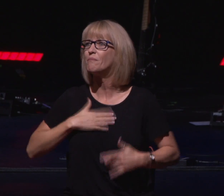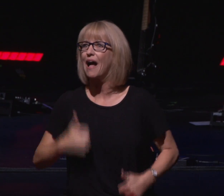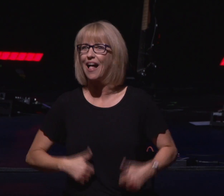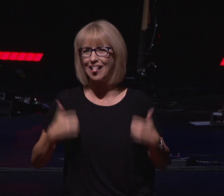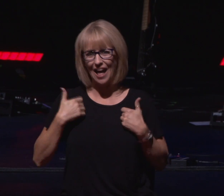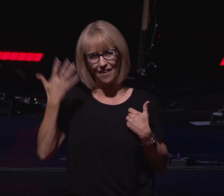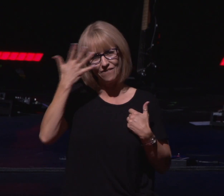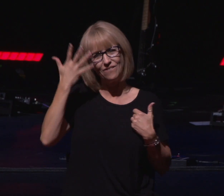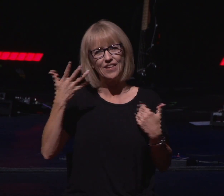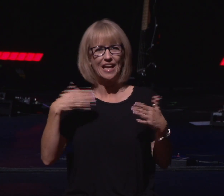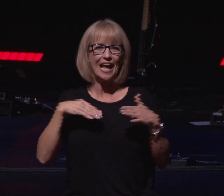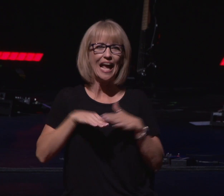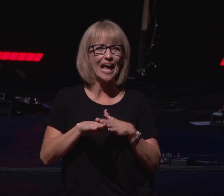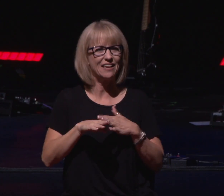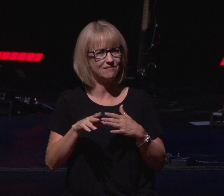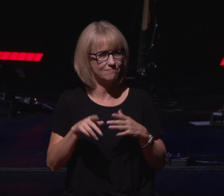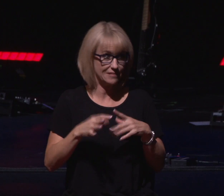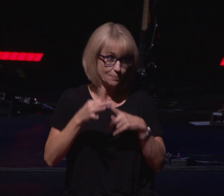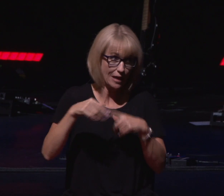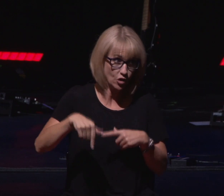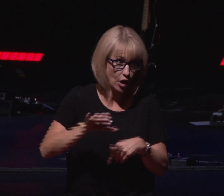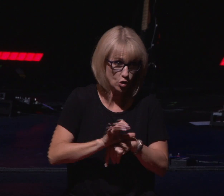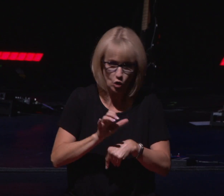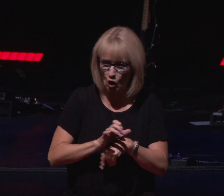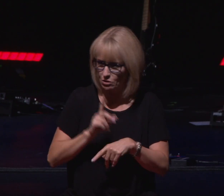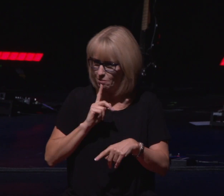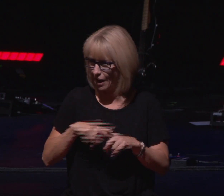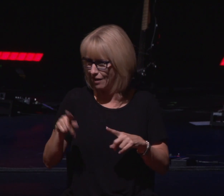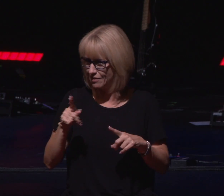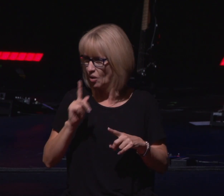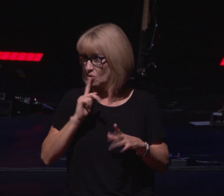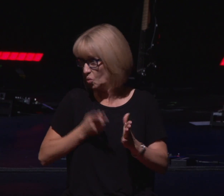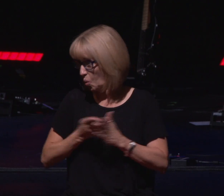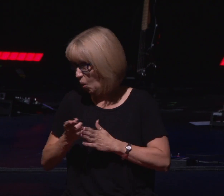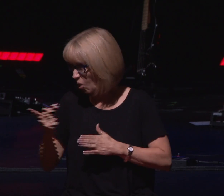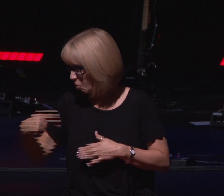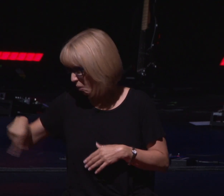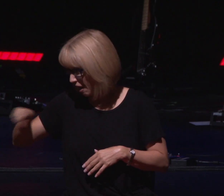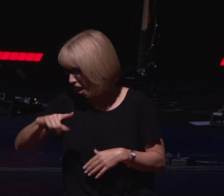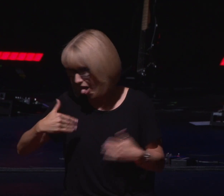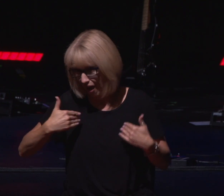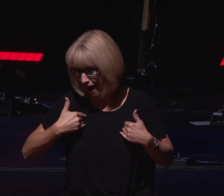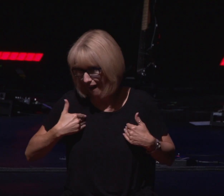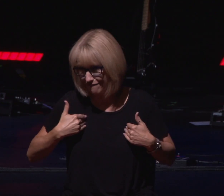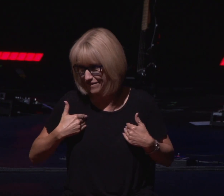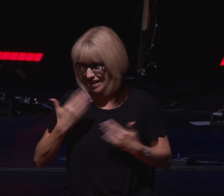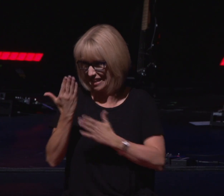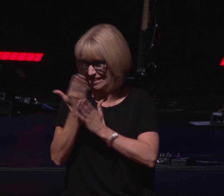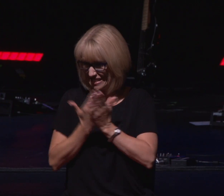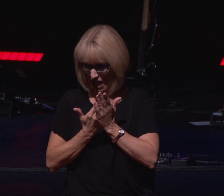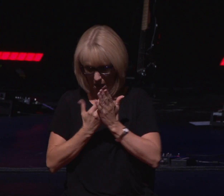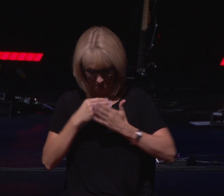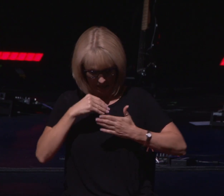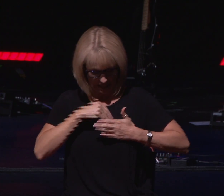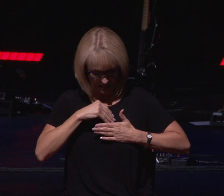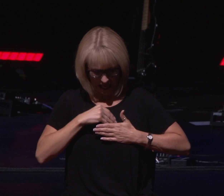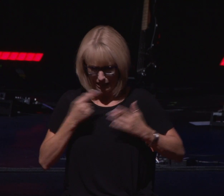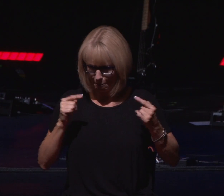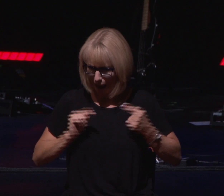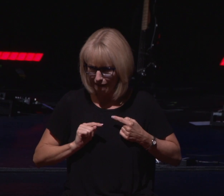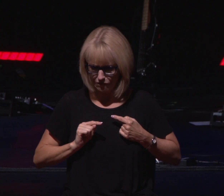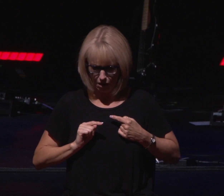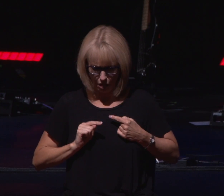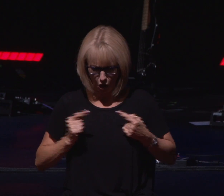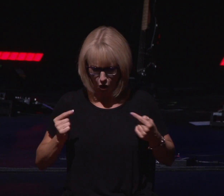especially when we walk in here on a Sunday morning. But the truth is we each have areas of our heart that are hurting and painful and sometimes